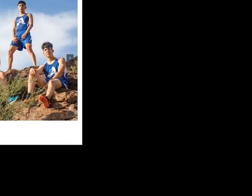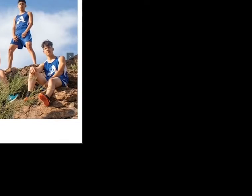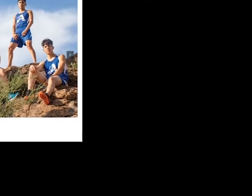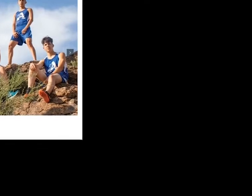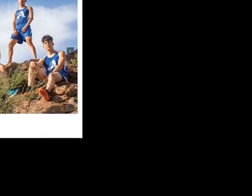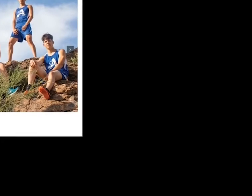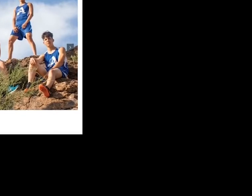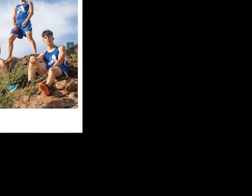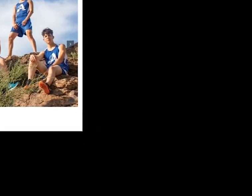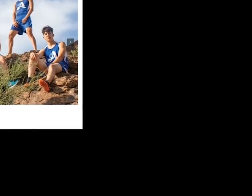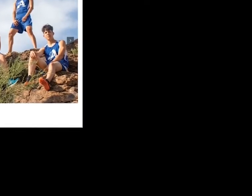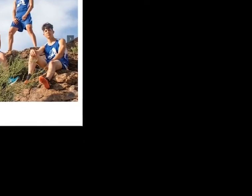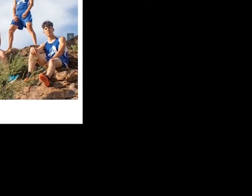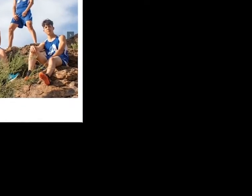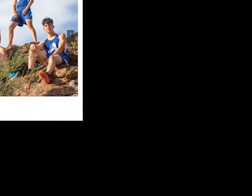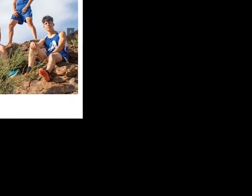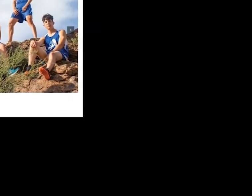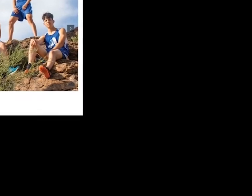been a great year.